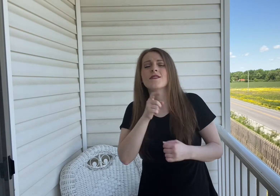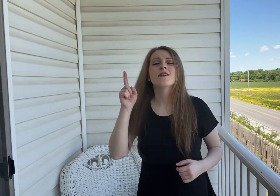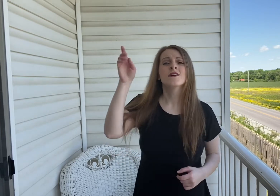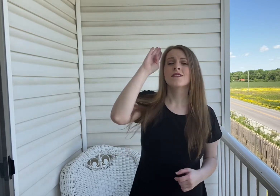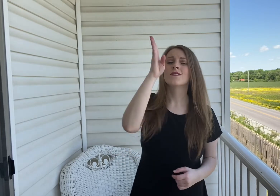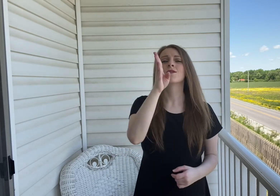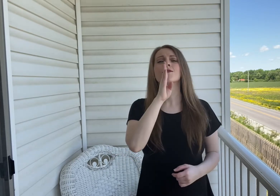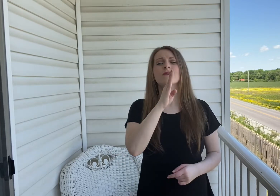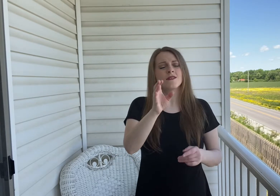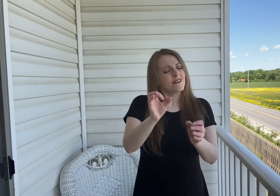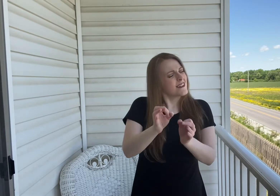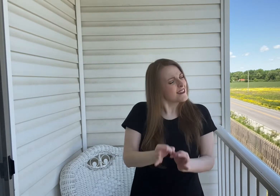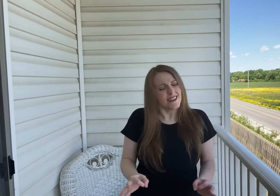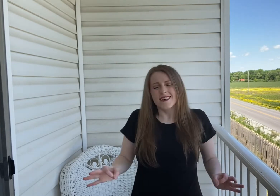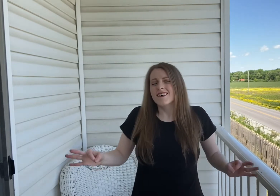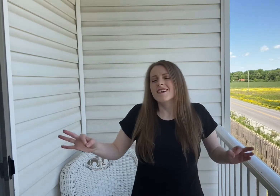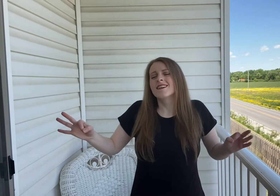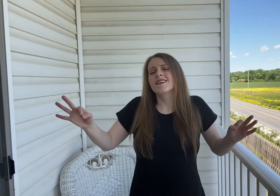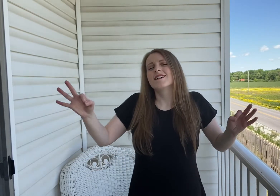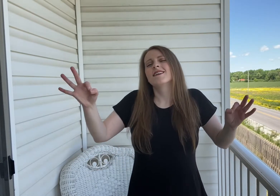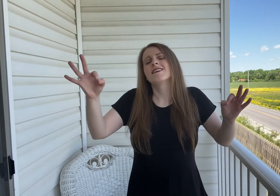found. You will be